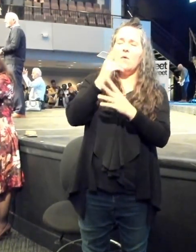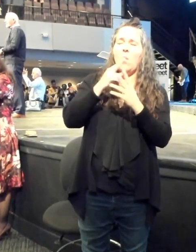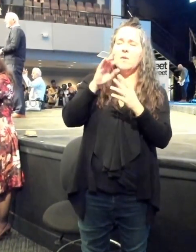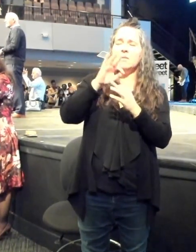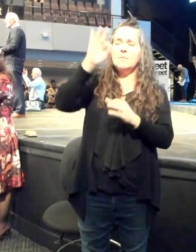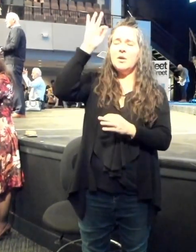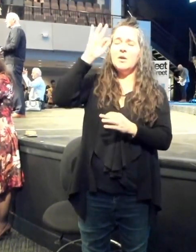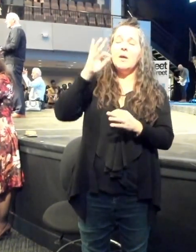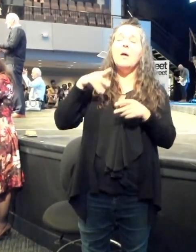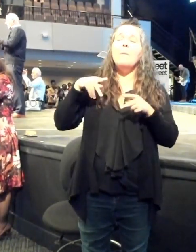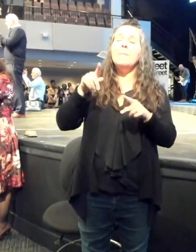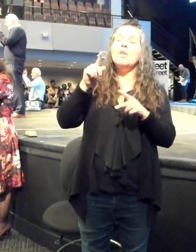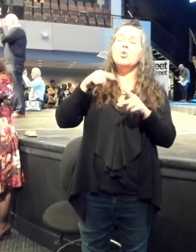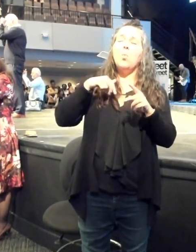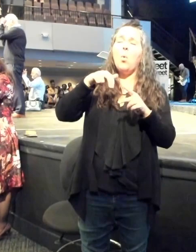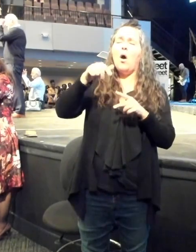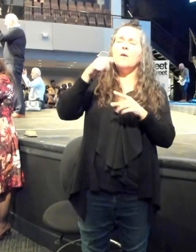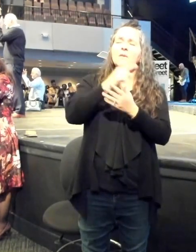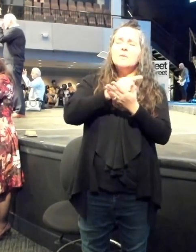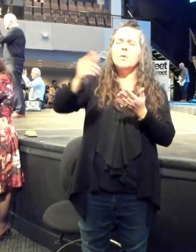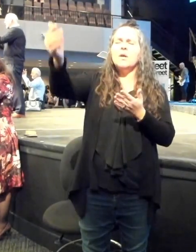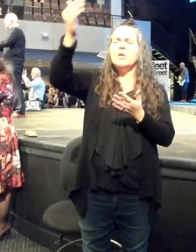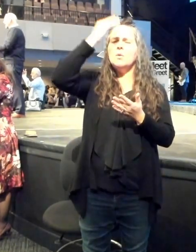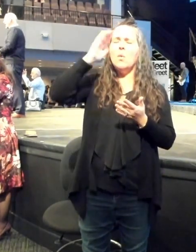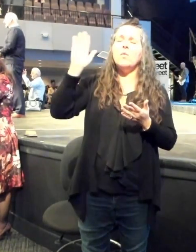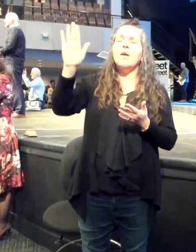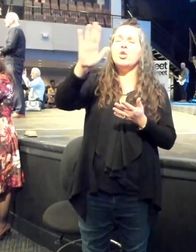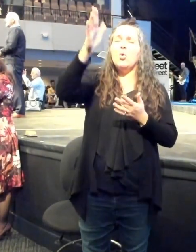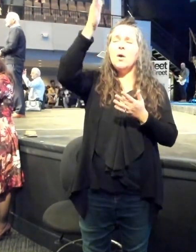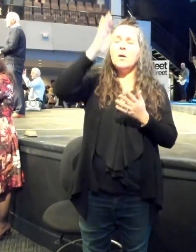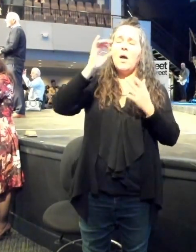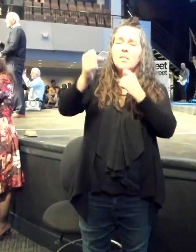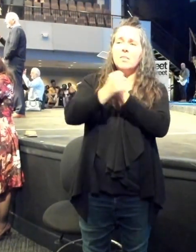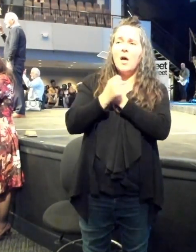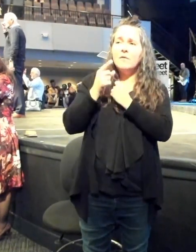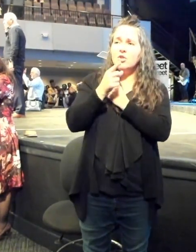confident assurance that your God loves you and